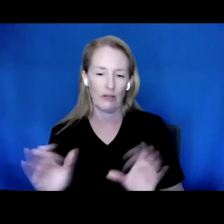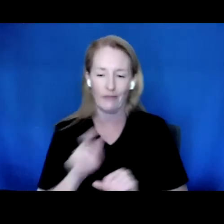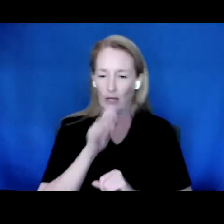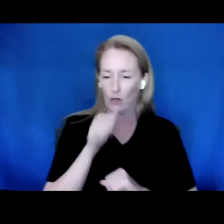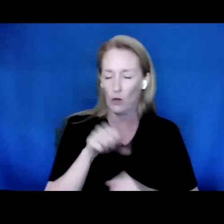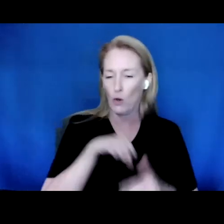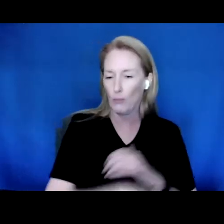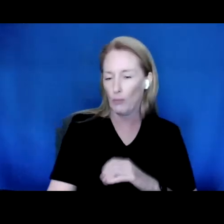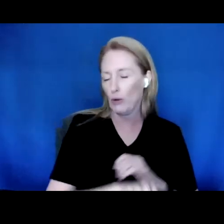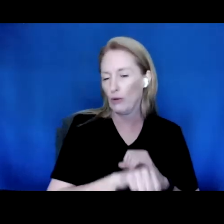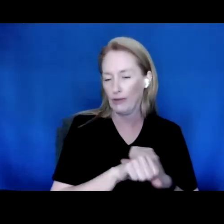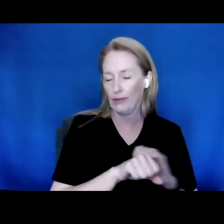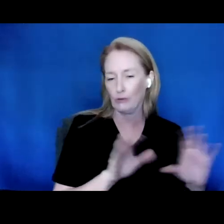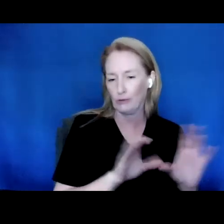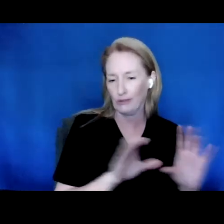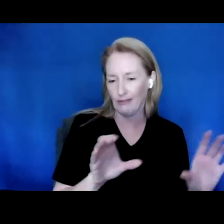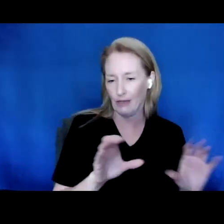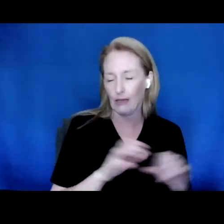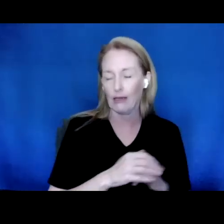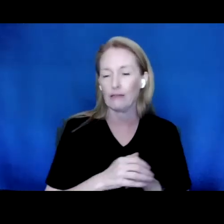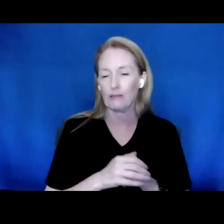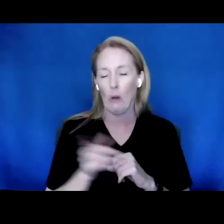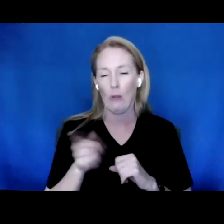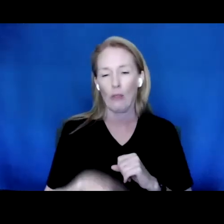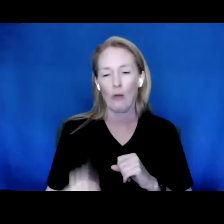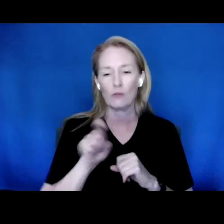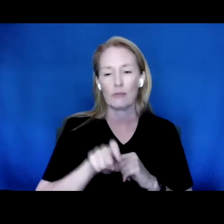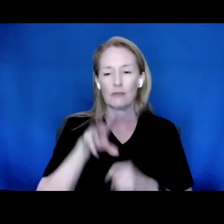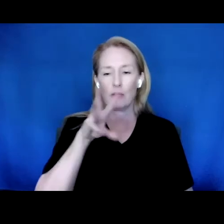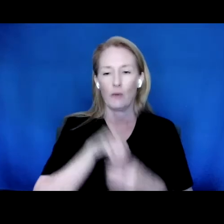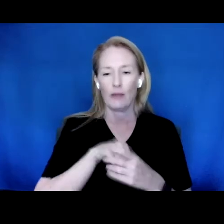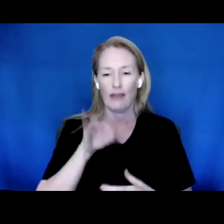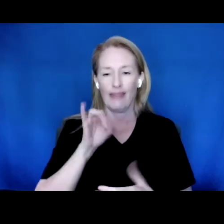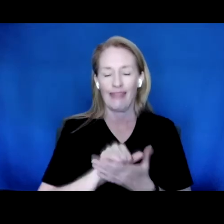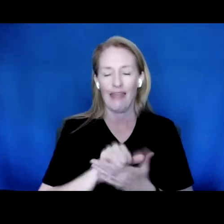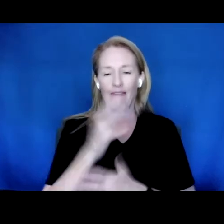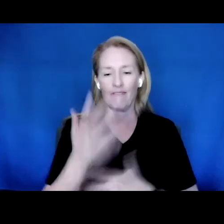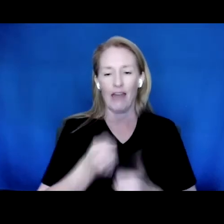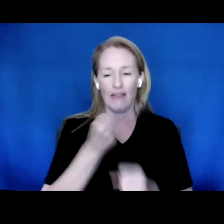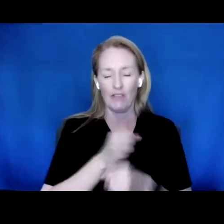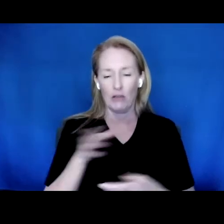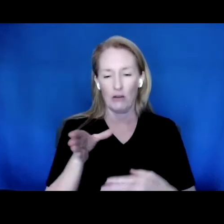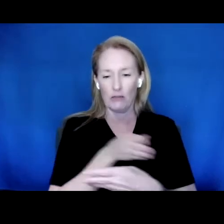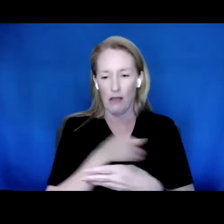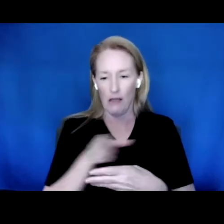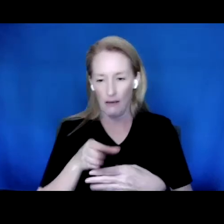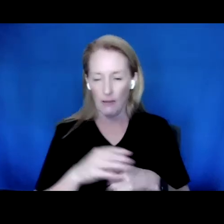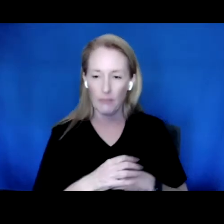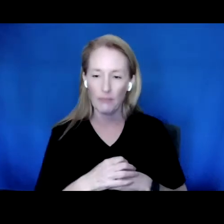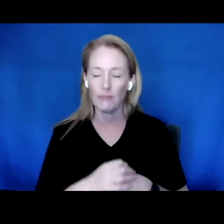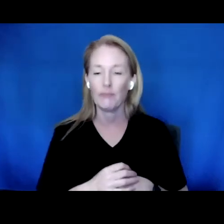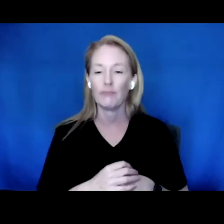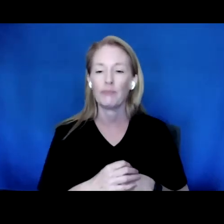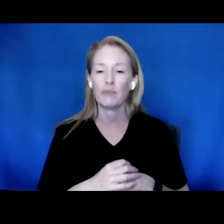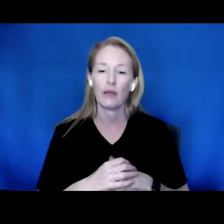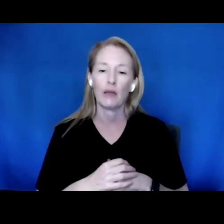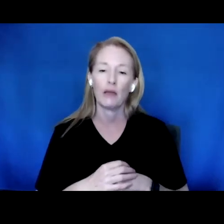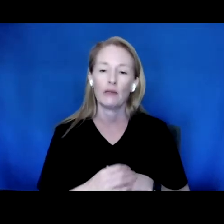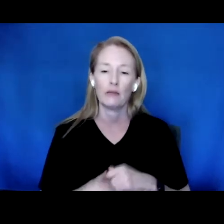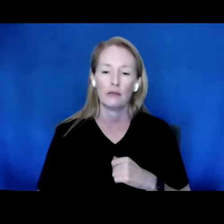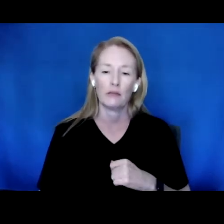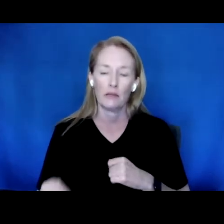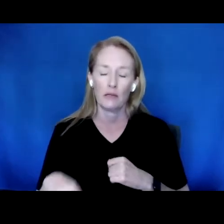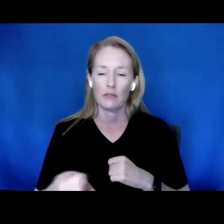period. And for a fetal death to be included, it needed to be at least 24 weeks gestation and